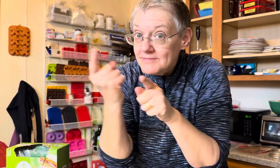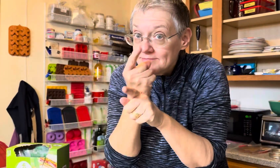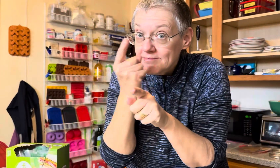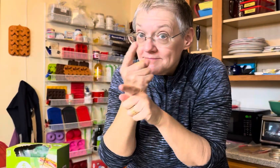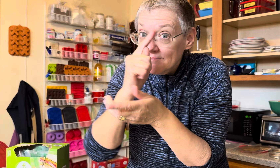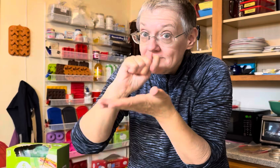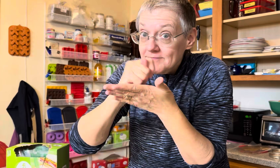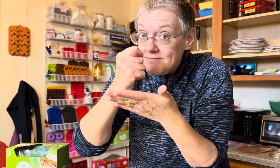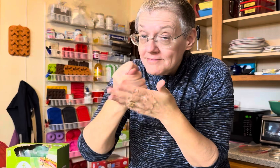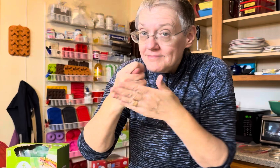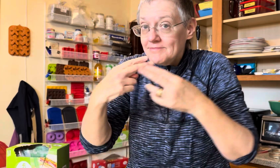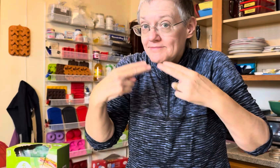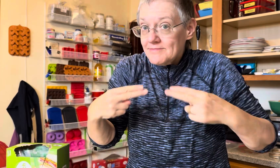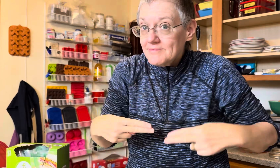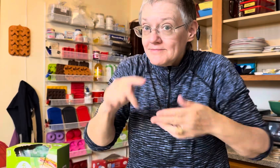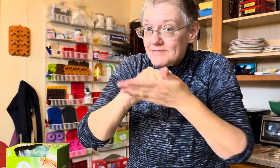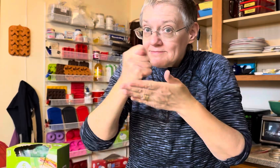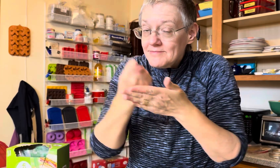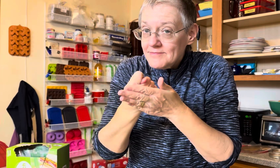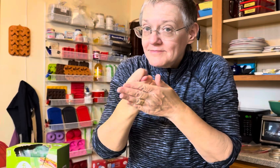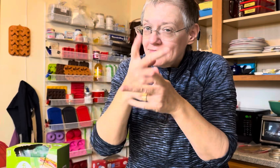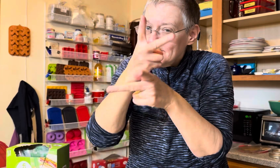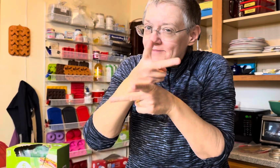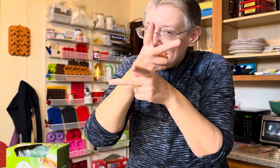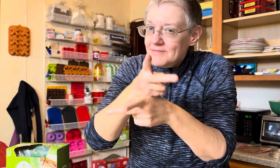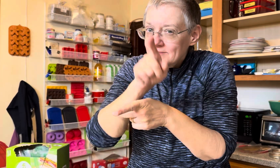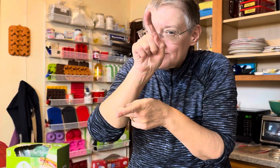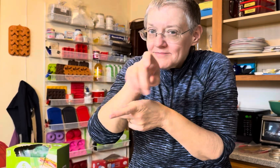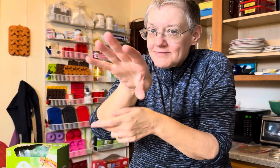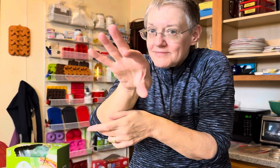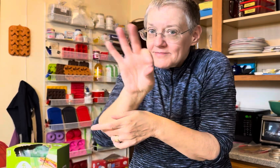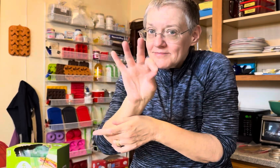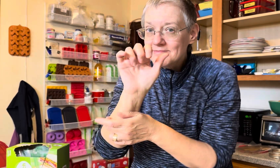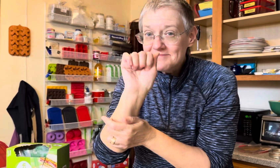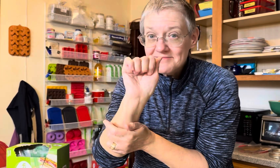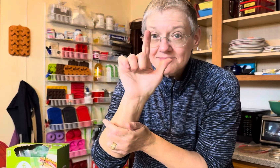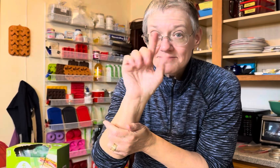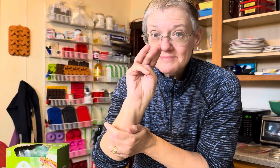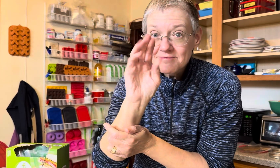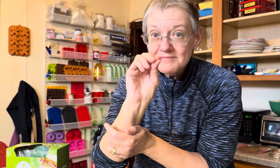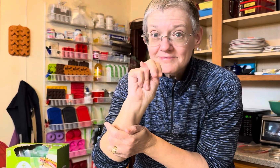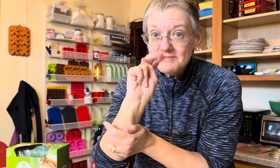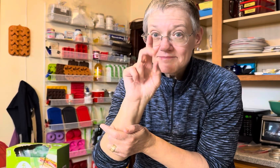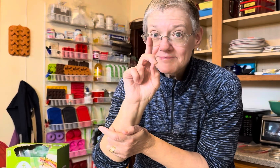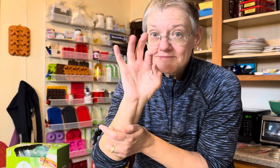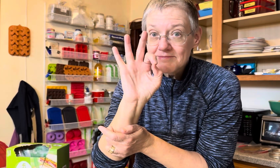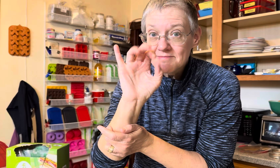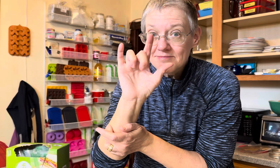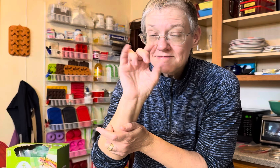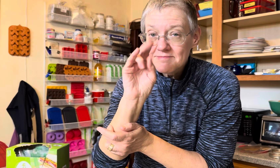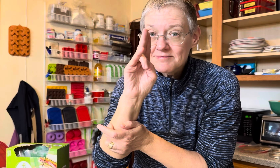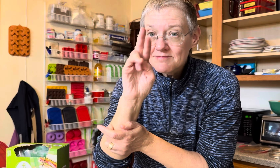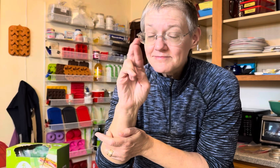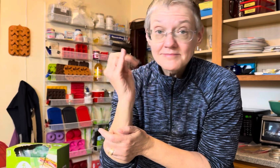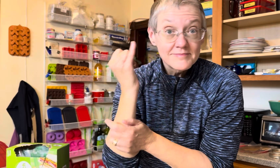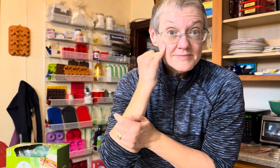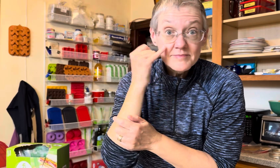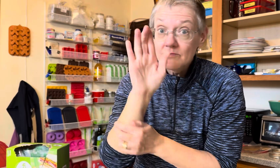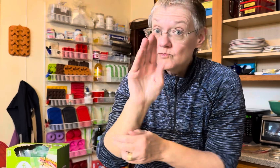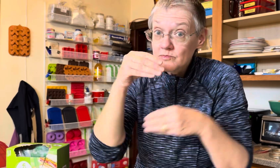This company makes a variety of regular and healthy tortillas, so be careful. You have to pick the almond flour keto